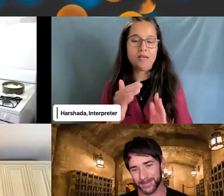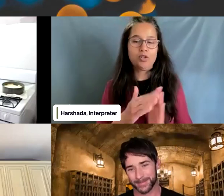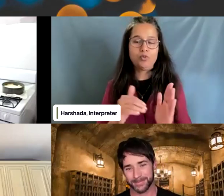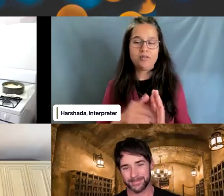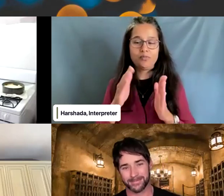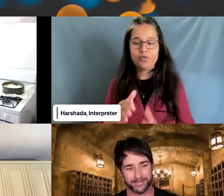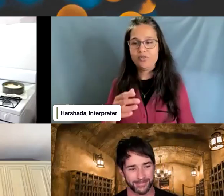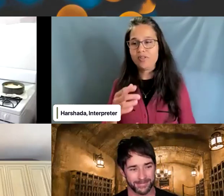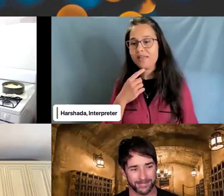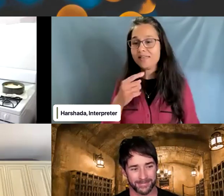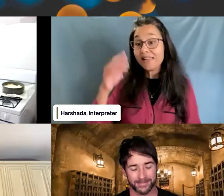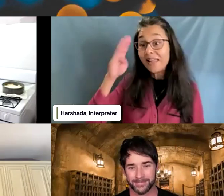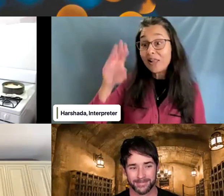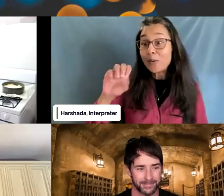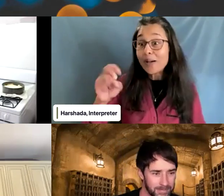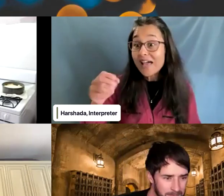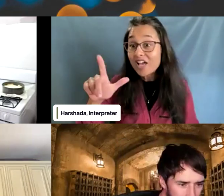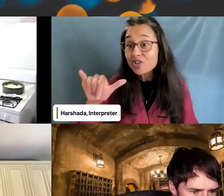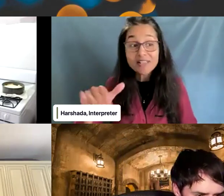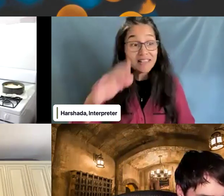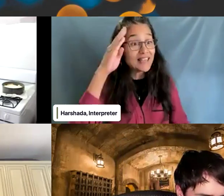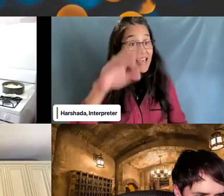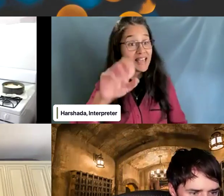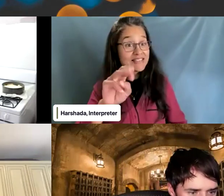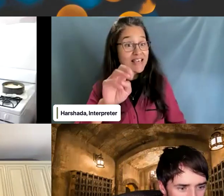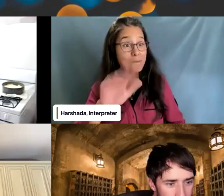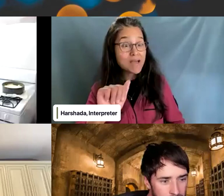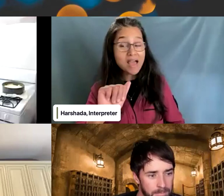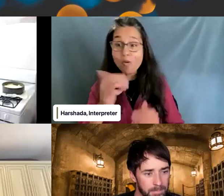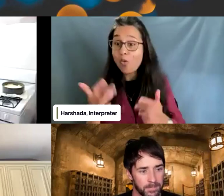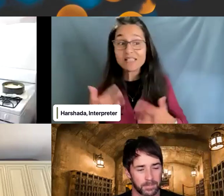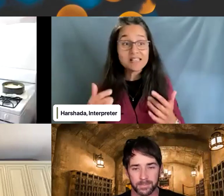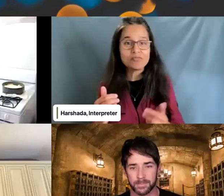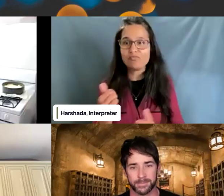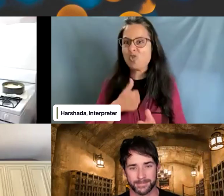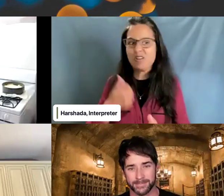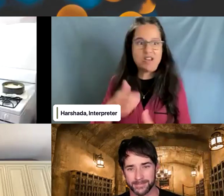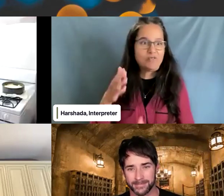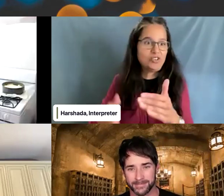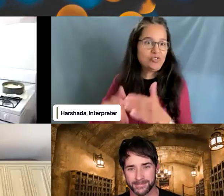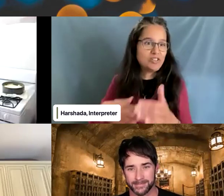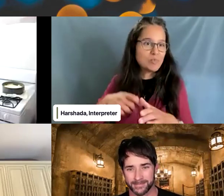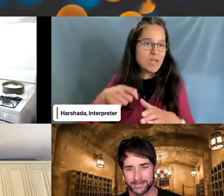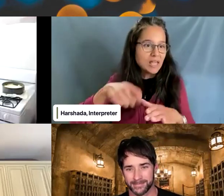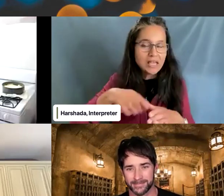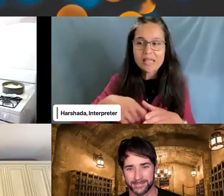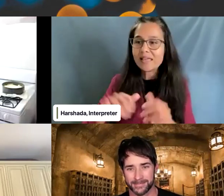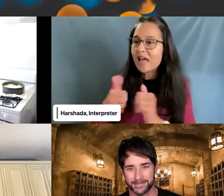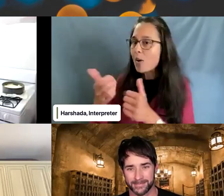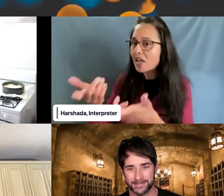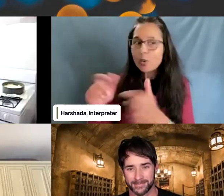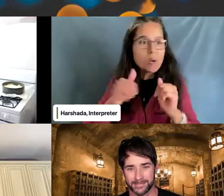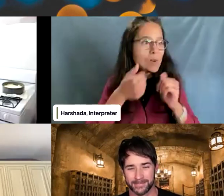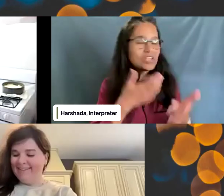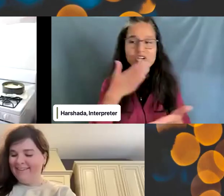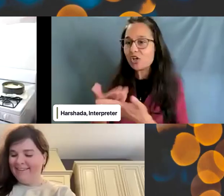hello. Hi. Hi, Samba. Hey, how's it going? Sorry, just finishing up here. How you doing? How are you?